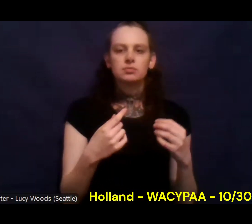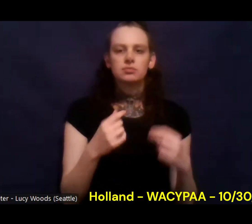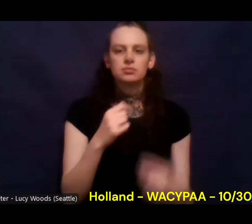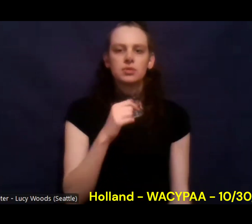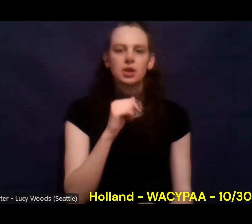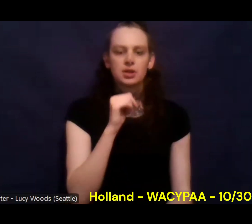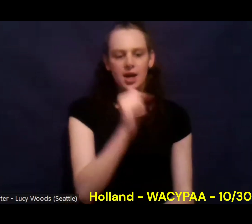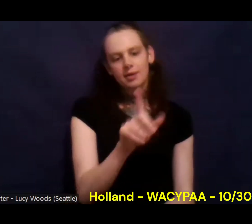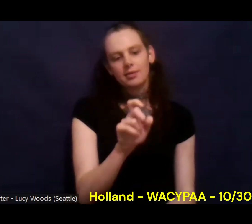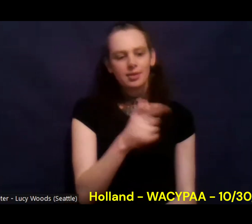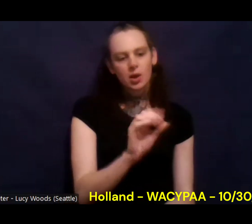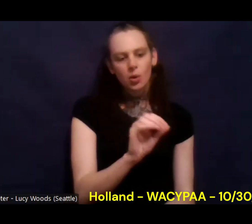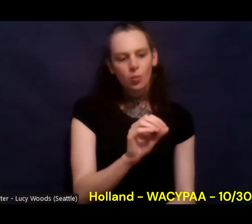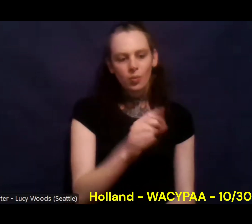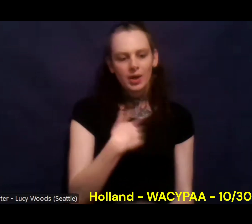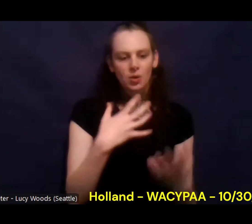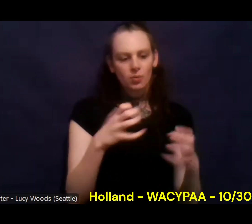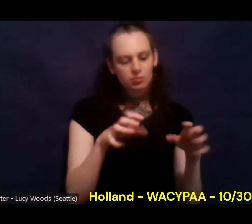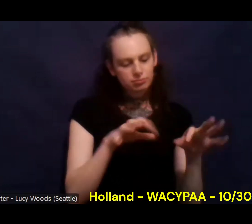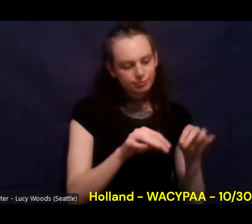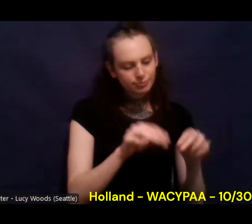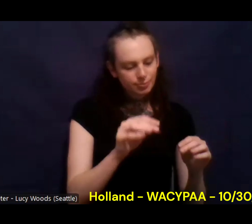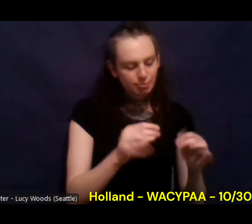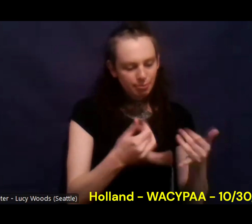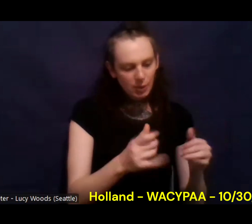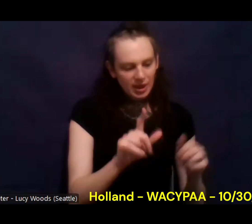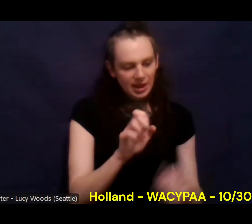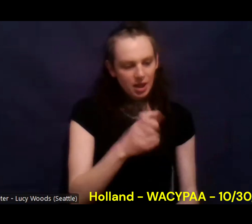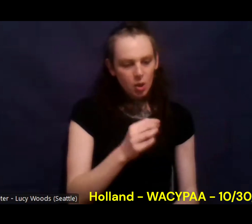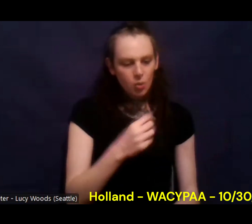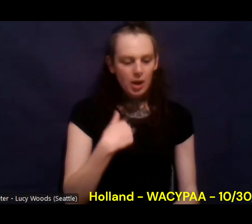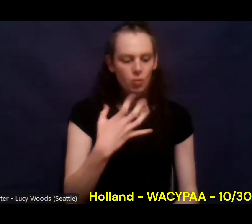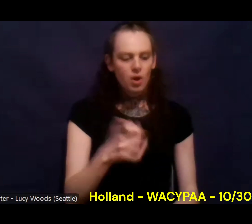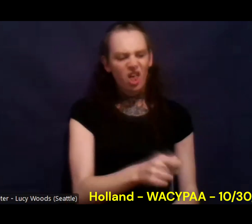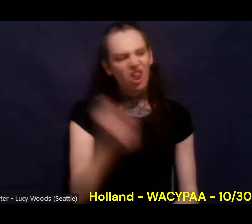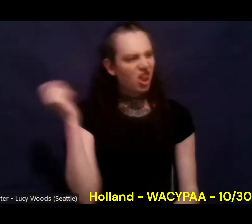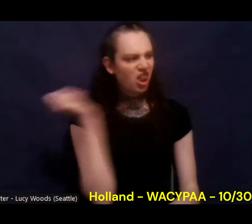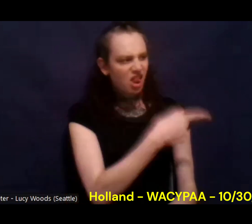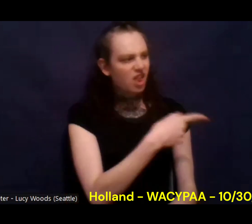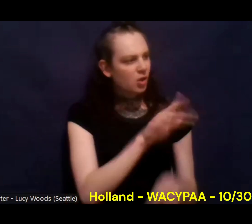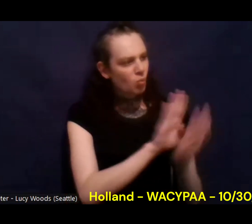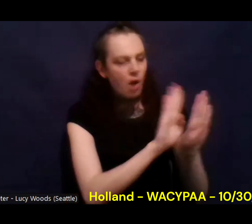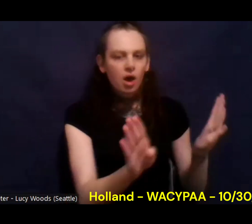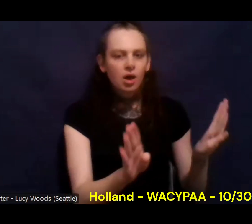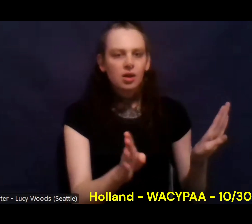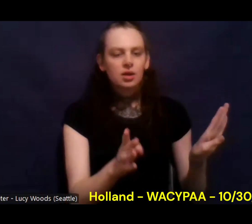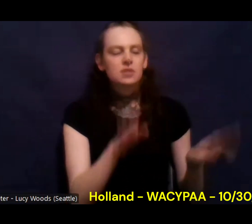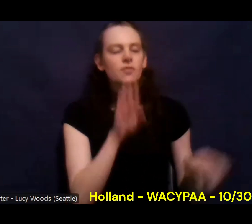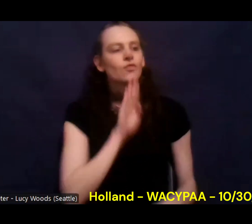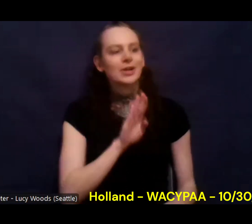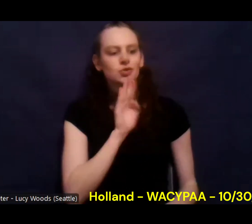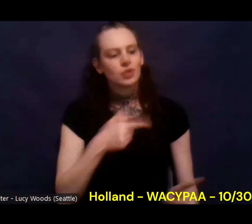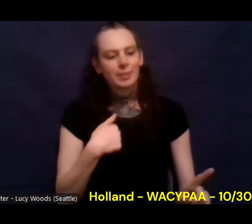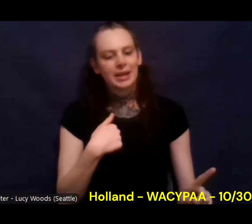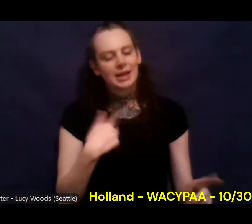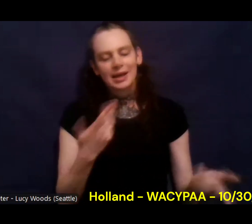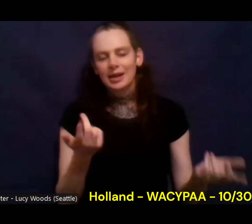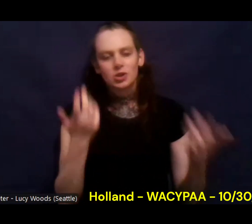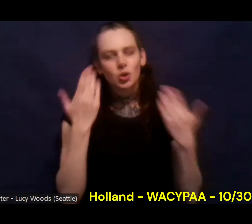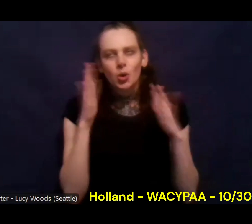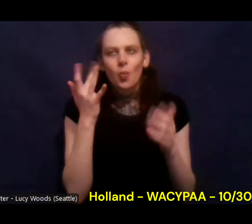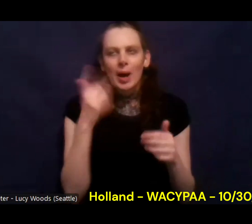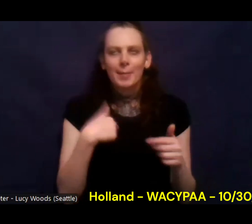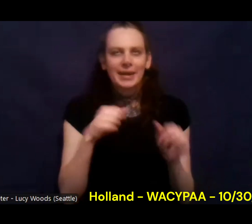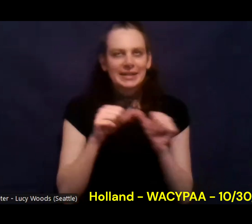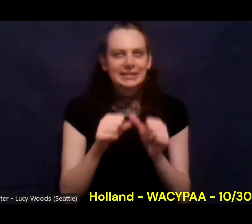I want to throw the Lego at the wall because they're the most frustrating thing to ever build. And I don't know why I continue to put